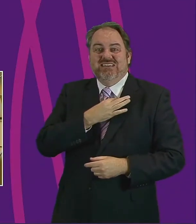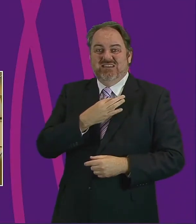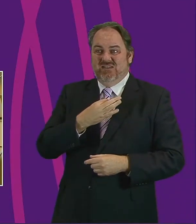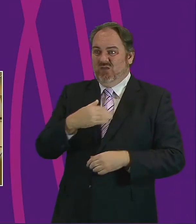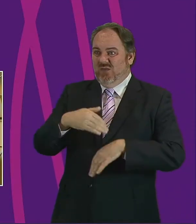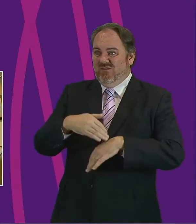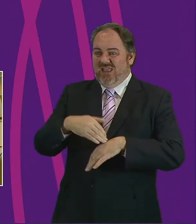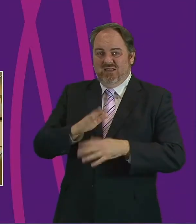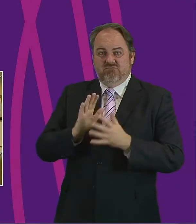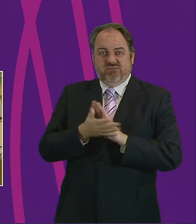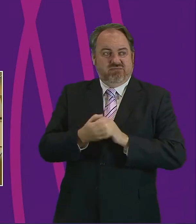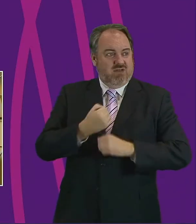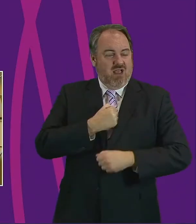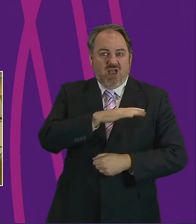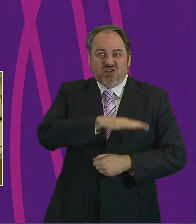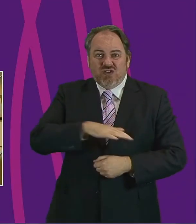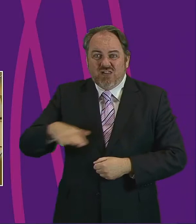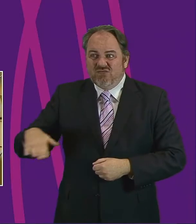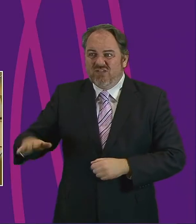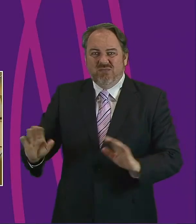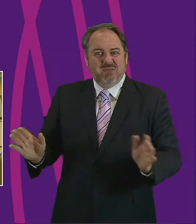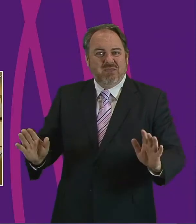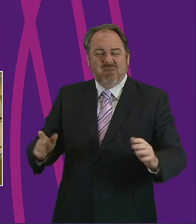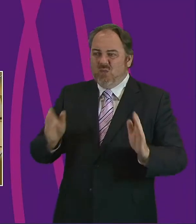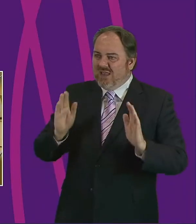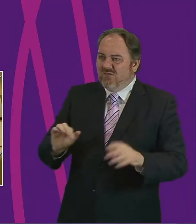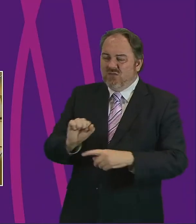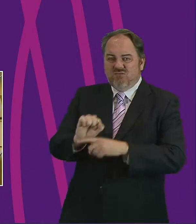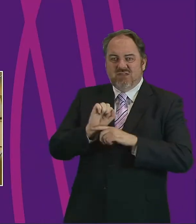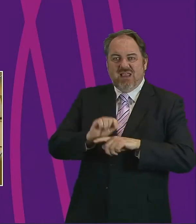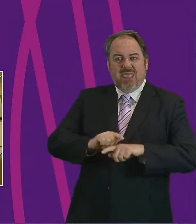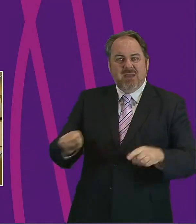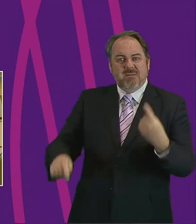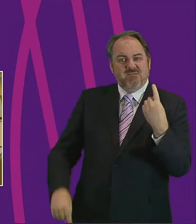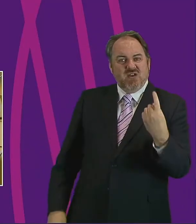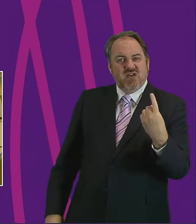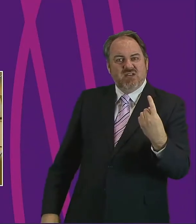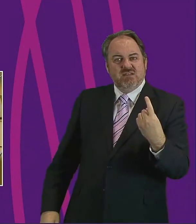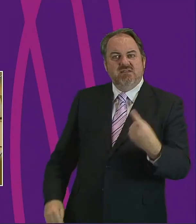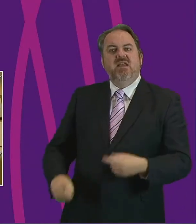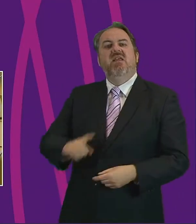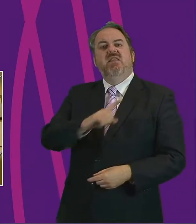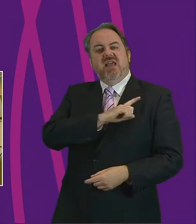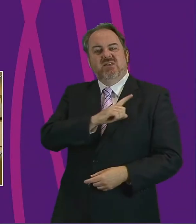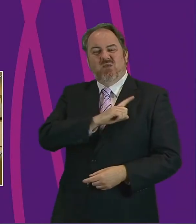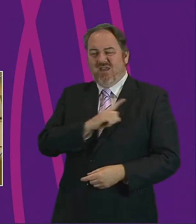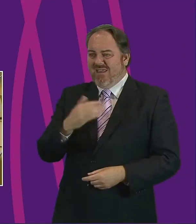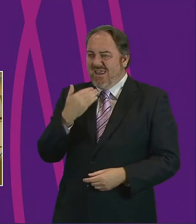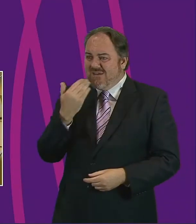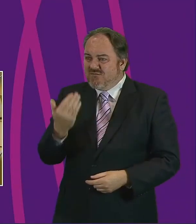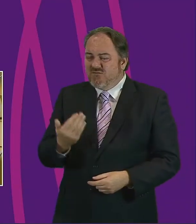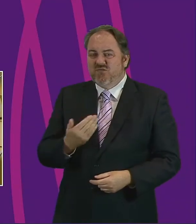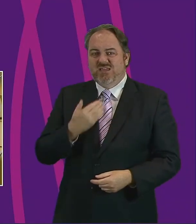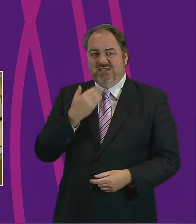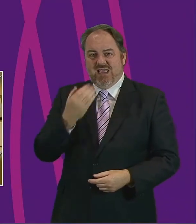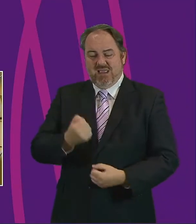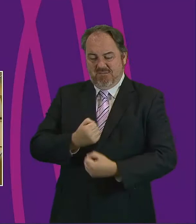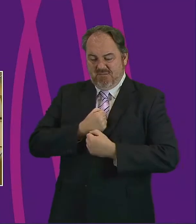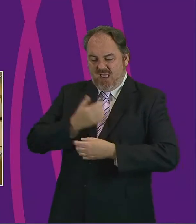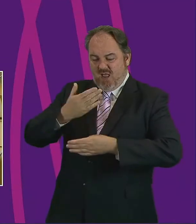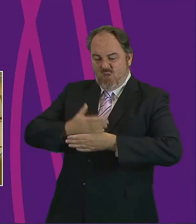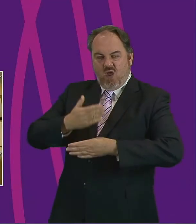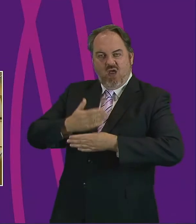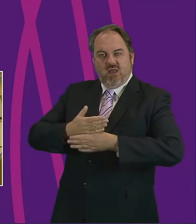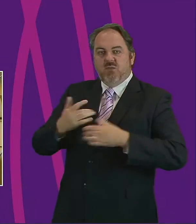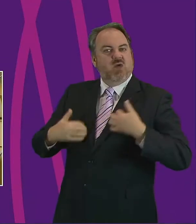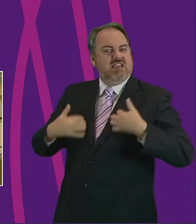young people, but the safety of the country overall. And I will continue to operate each and every single day in a way that doesn't focus on the politics